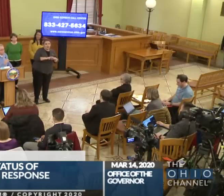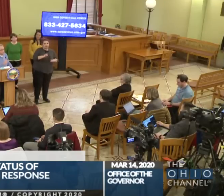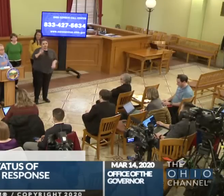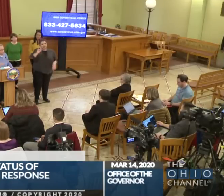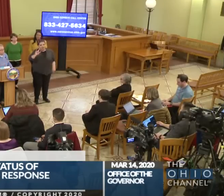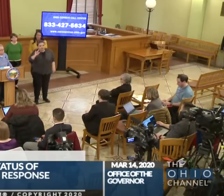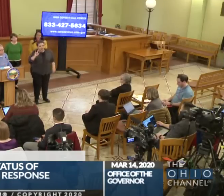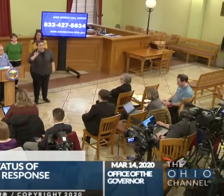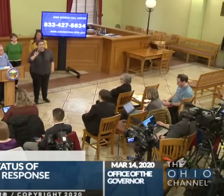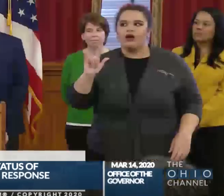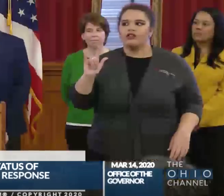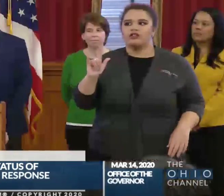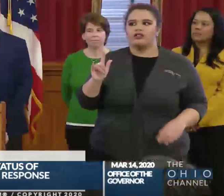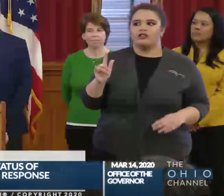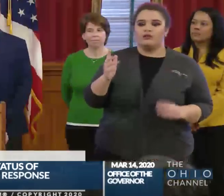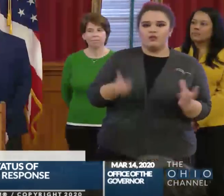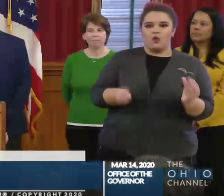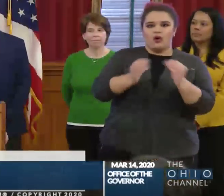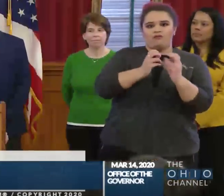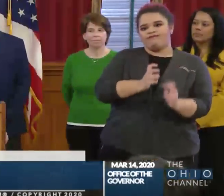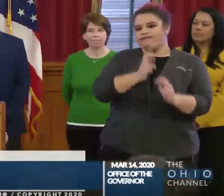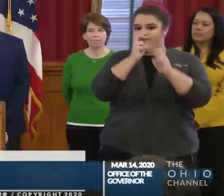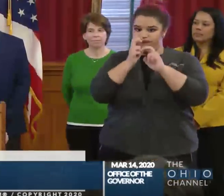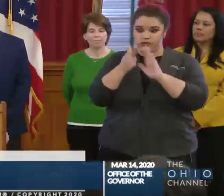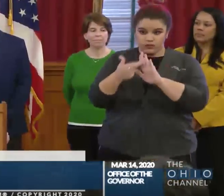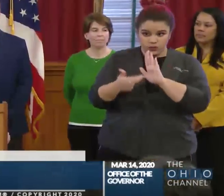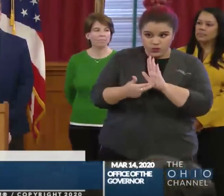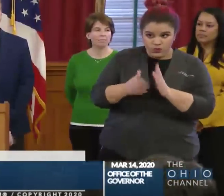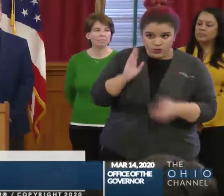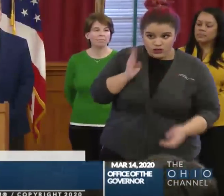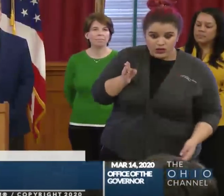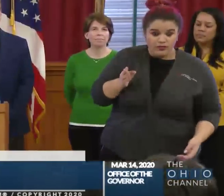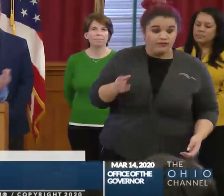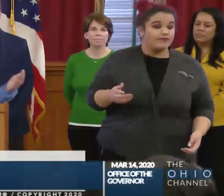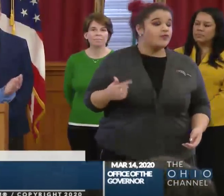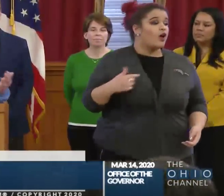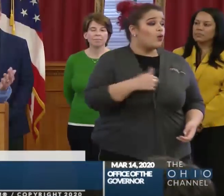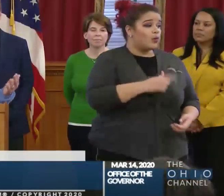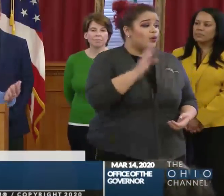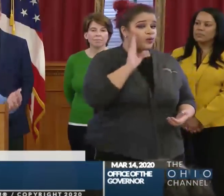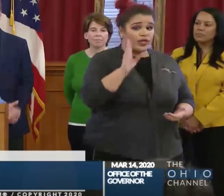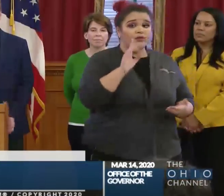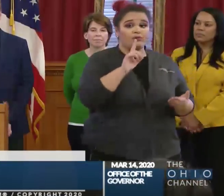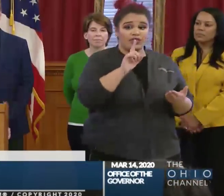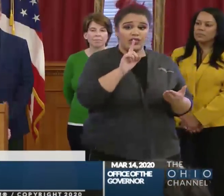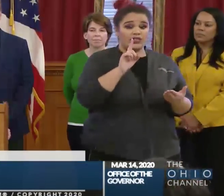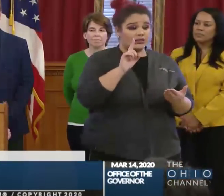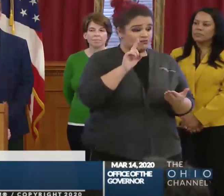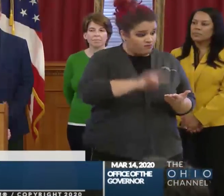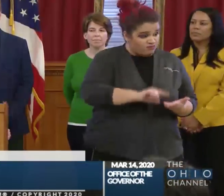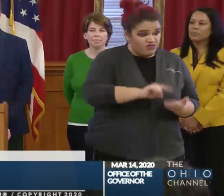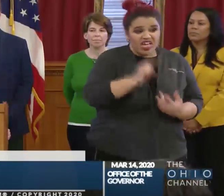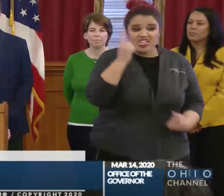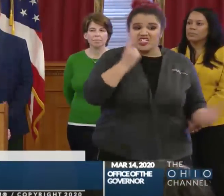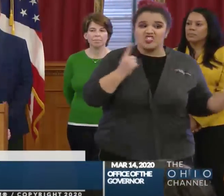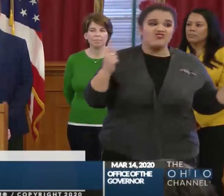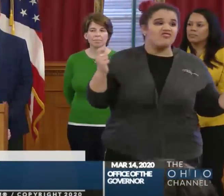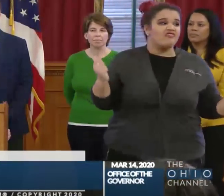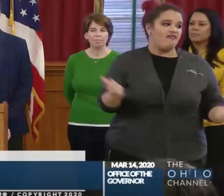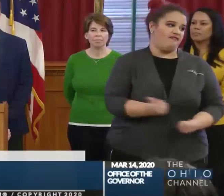airports? Look, there would be nothing that we're not looking at, that we wouldn't look at. That doesn't mean necessarily we're